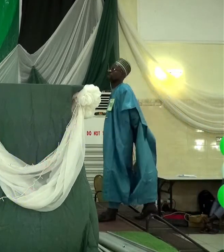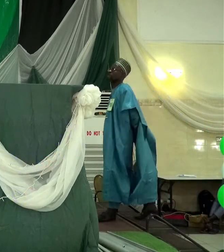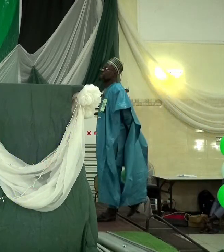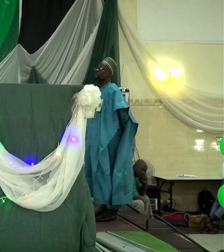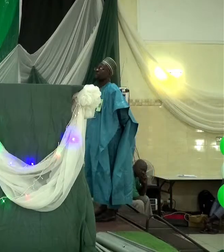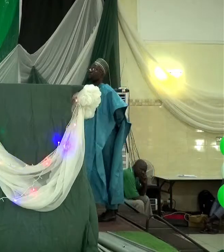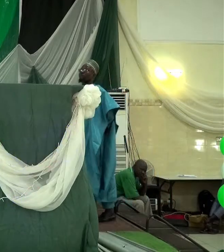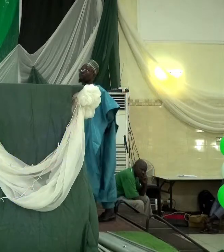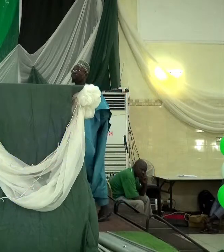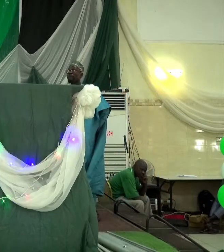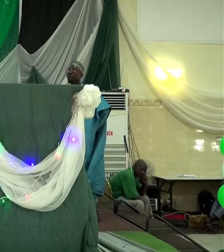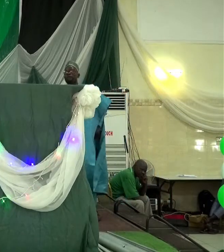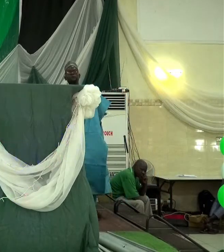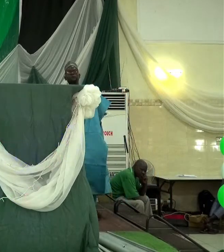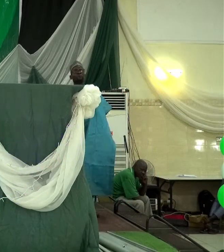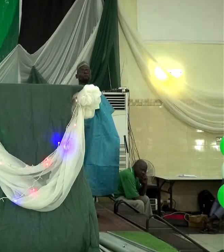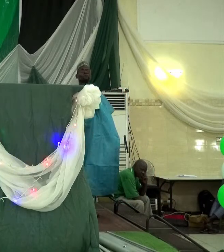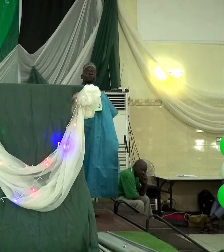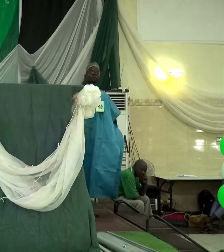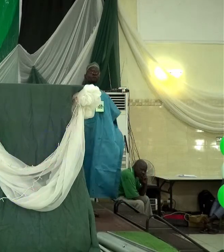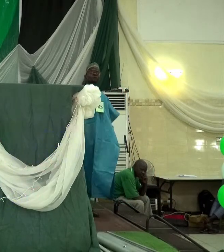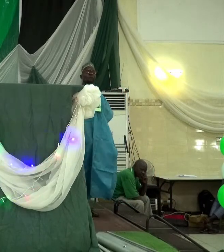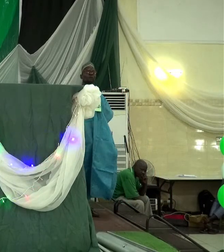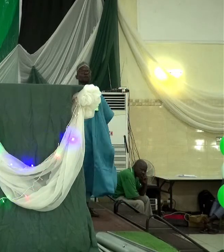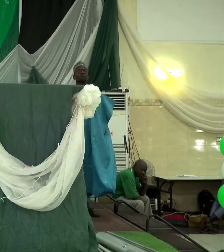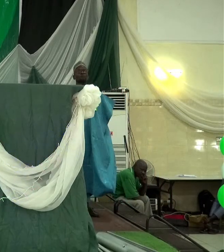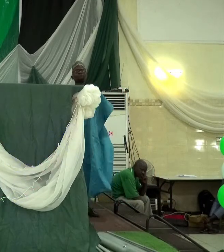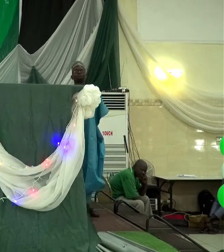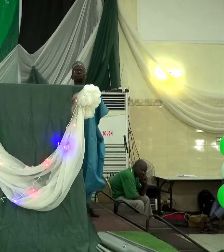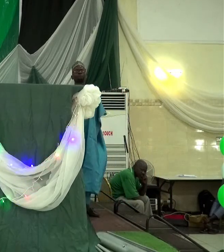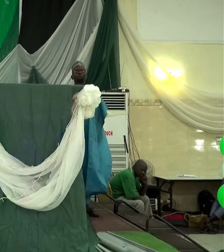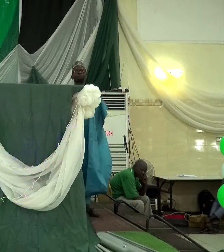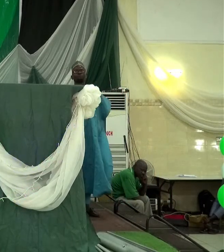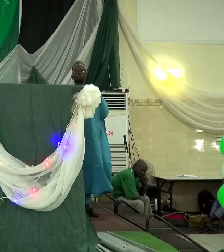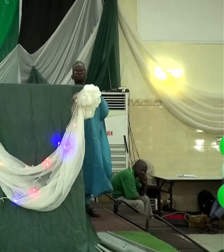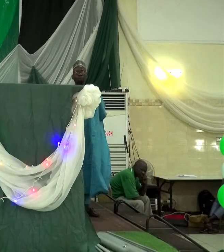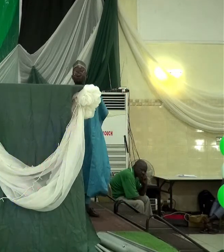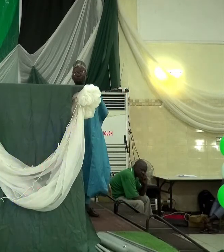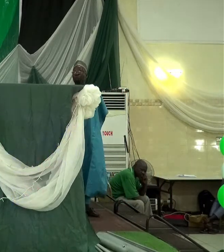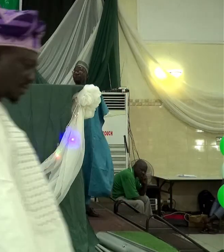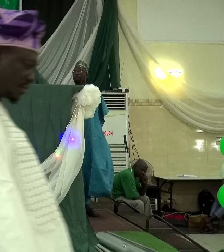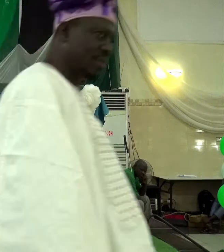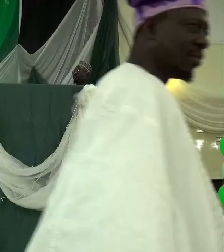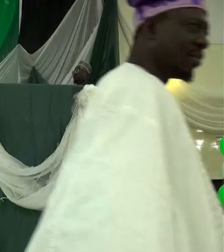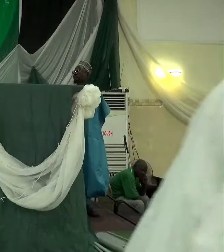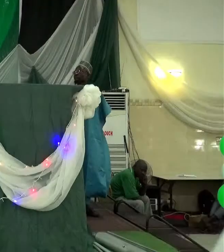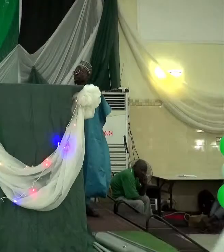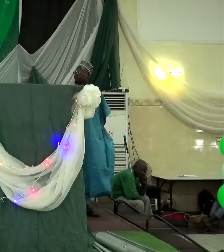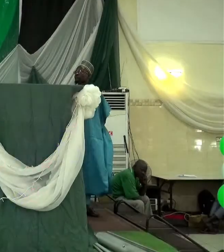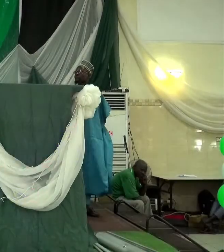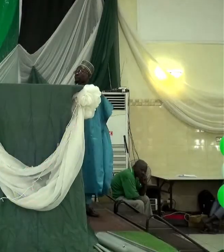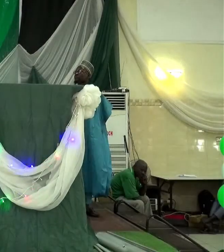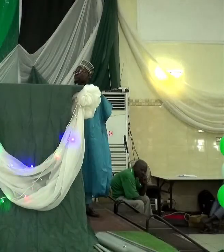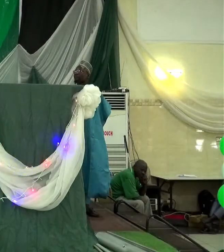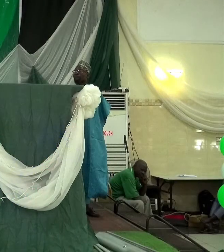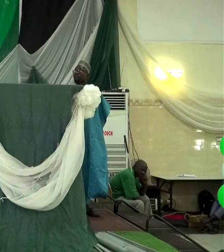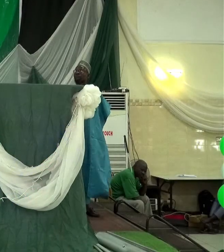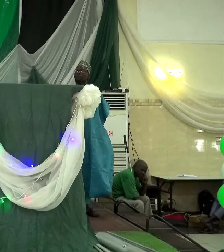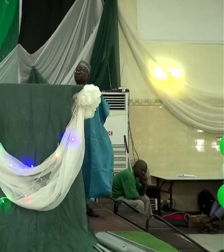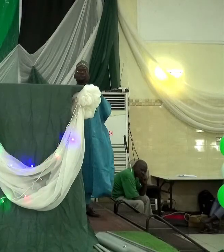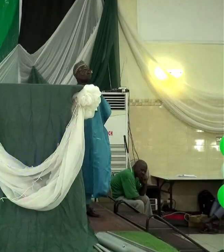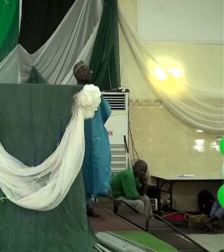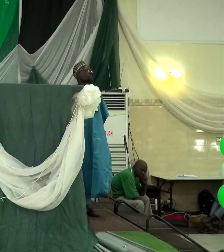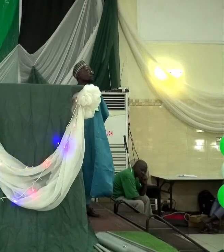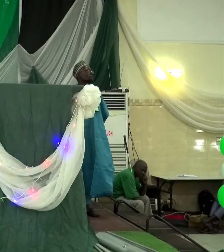Nipinle Oyo ni o wa nkale lojo na. Alhaji Engineer Dahud Oladosu Wali TMC Oyo State loni eja peju pese